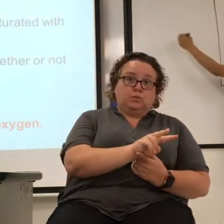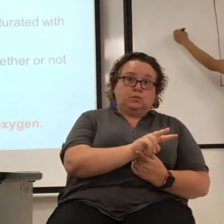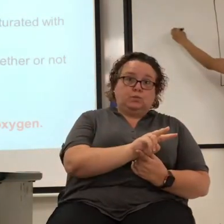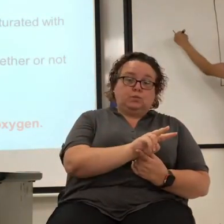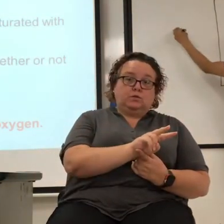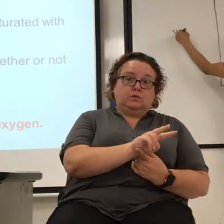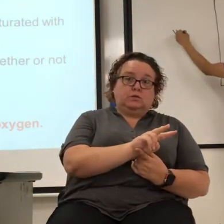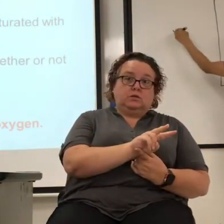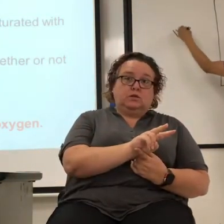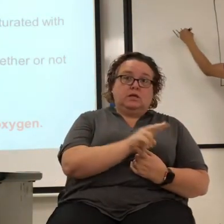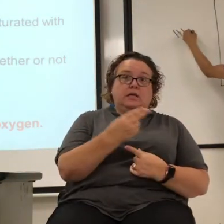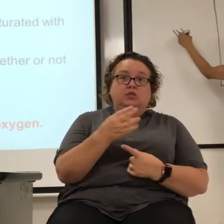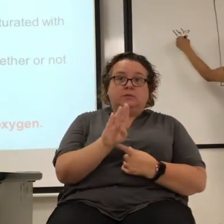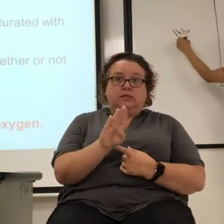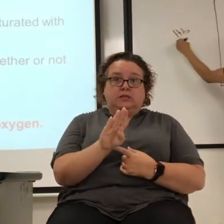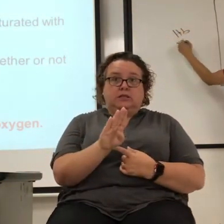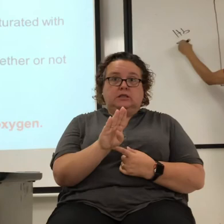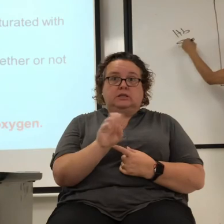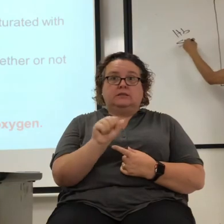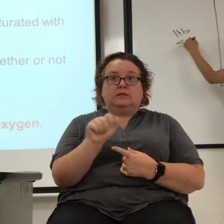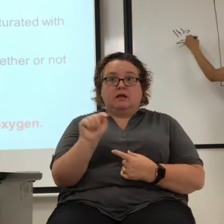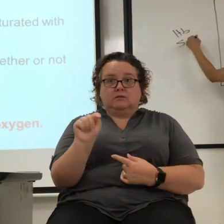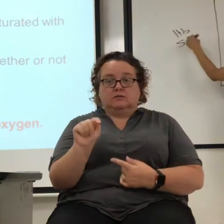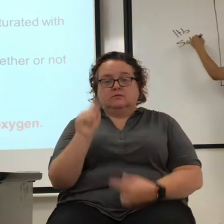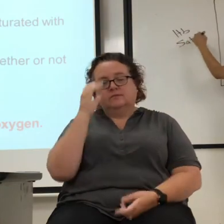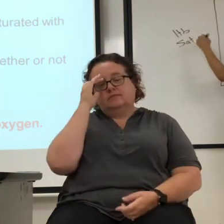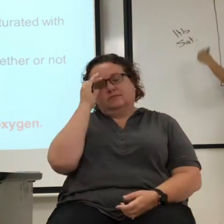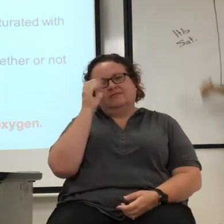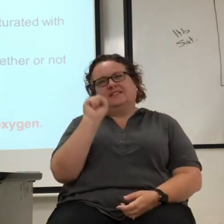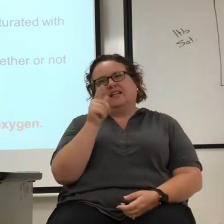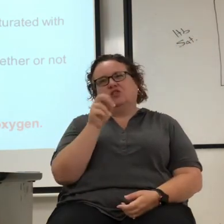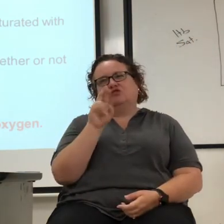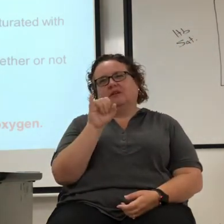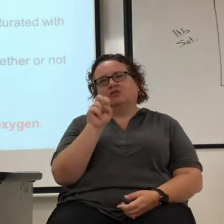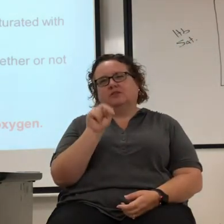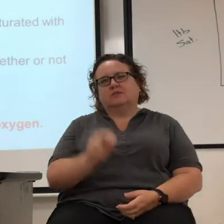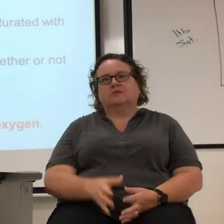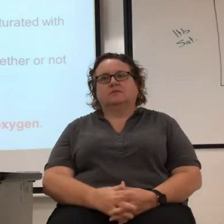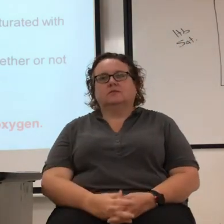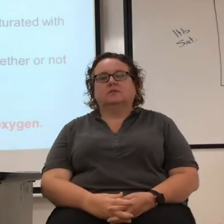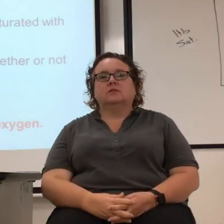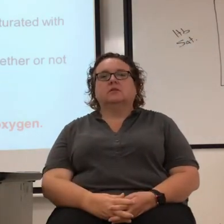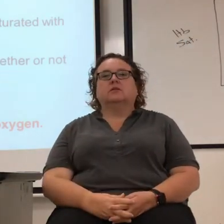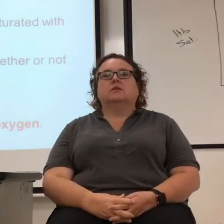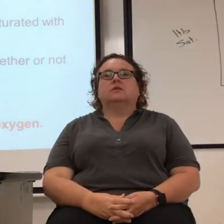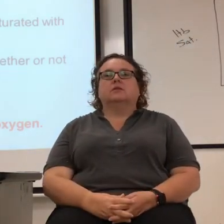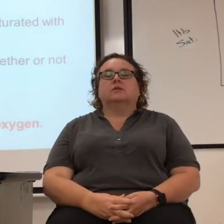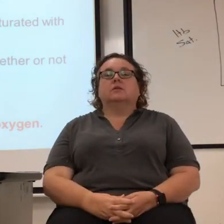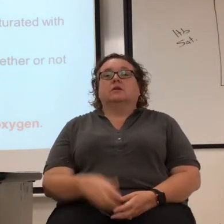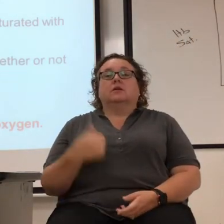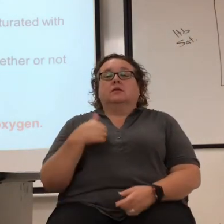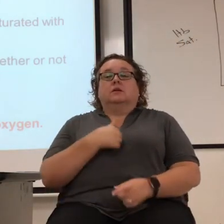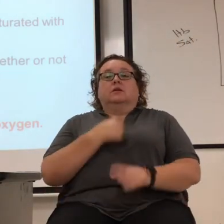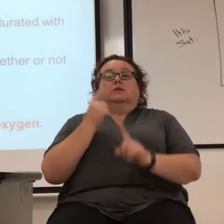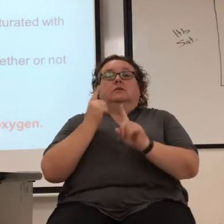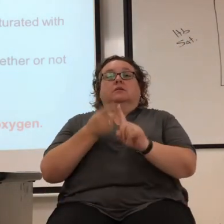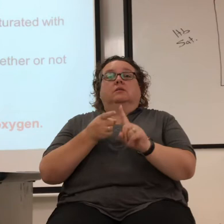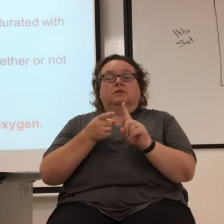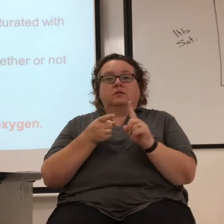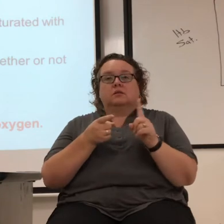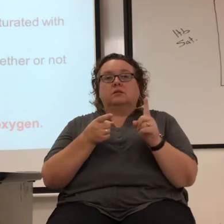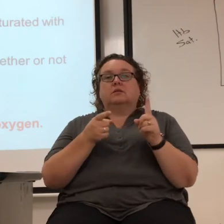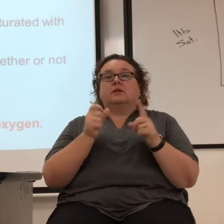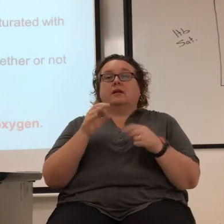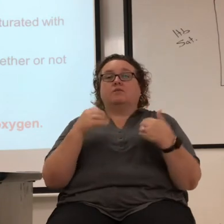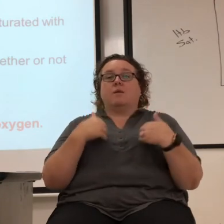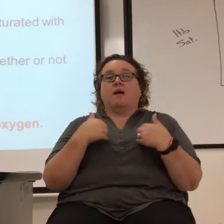HB, saturation. And what we're saying is, well, if you have a